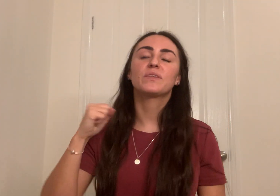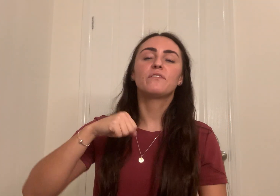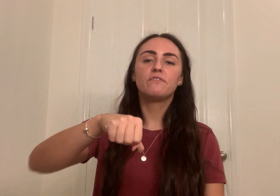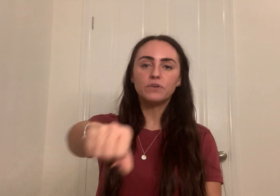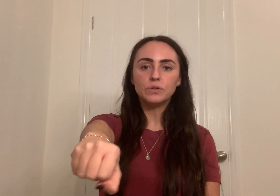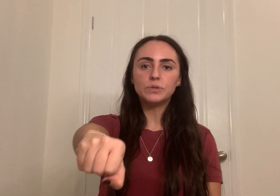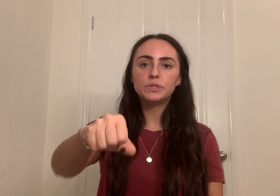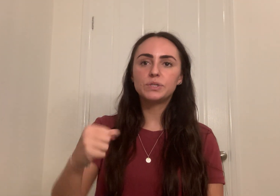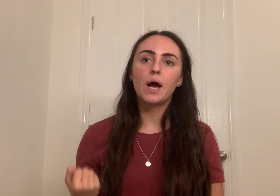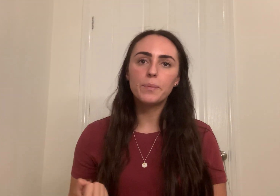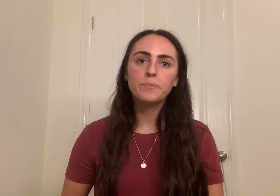Full stop.